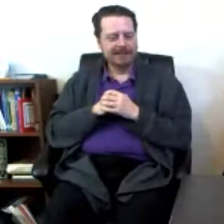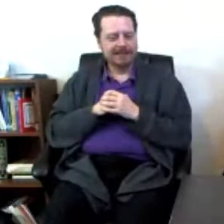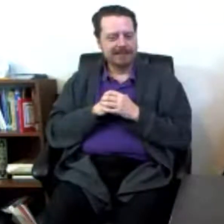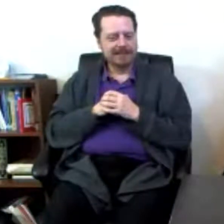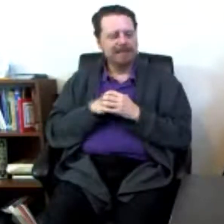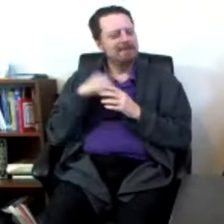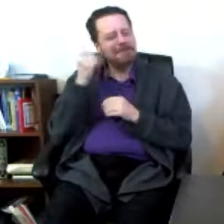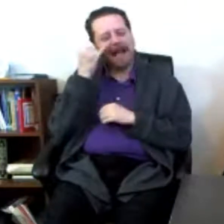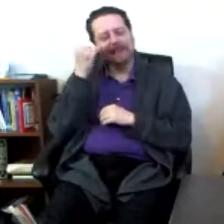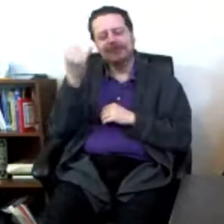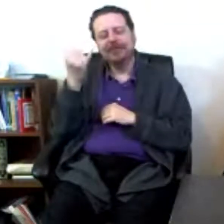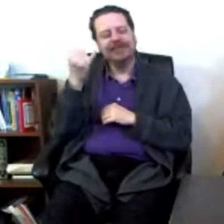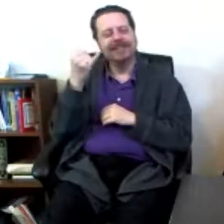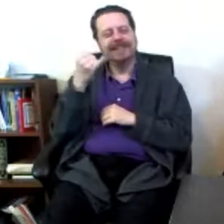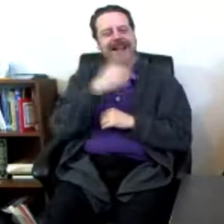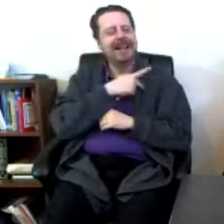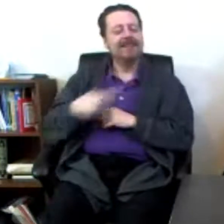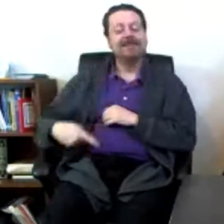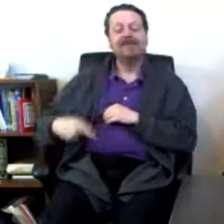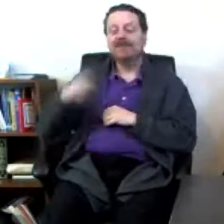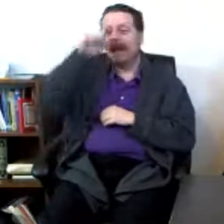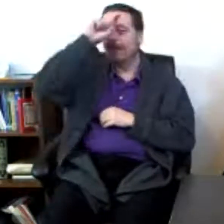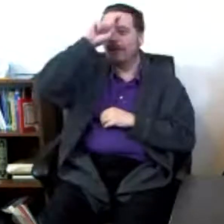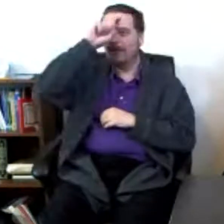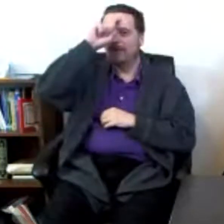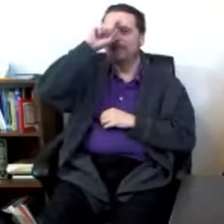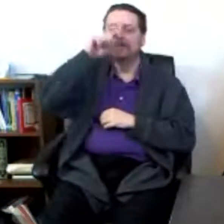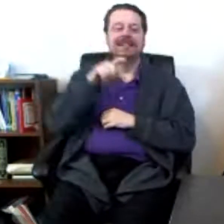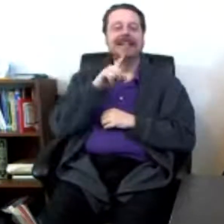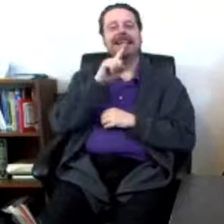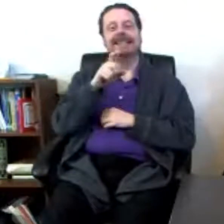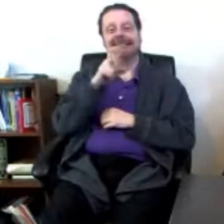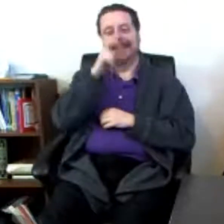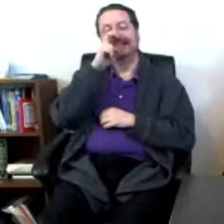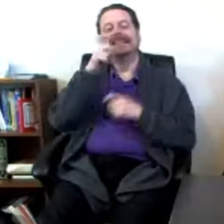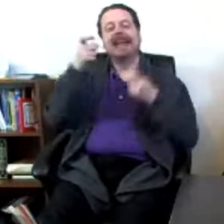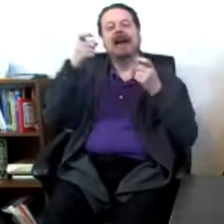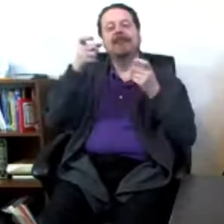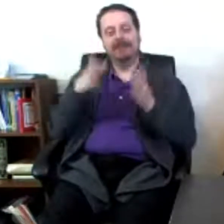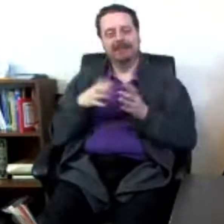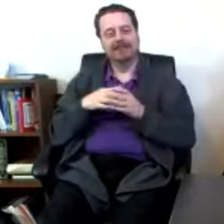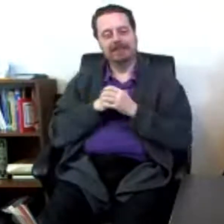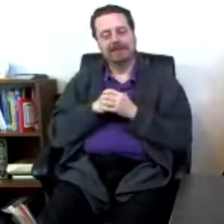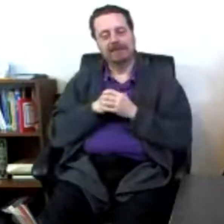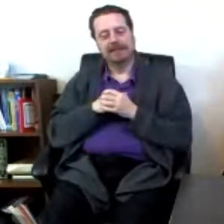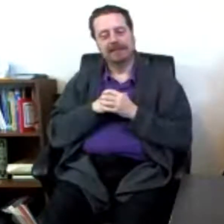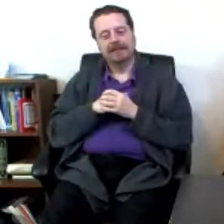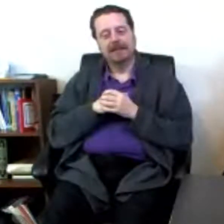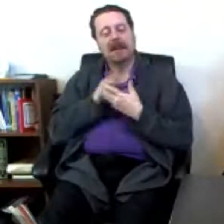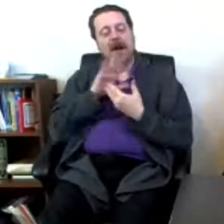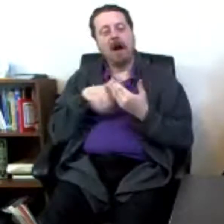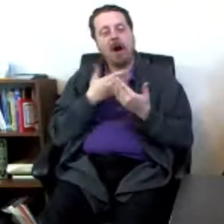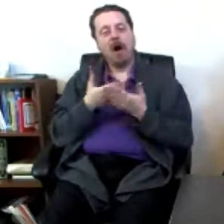you could imagine, Pharaoh is one of those tyrants, right? And all